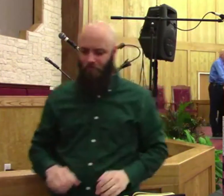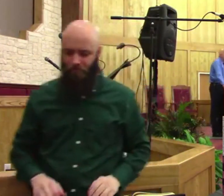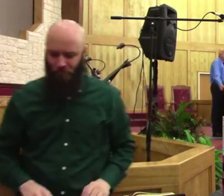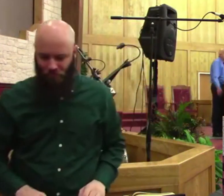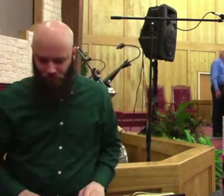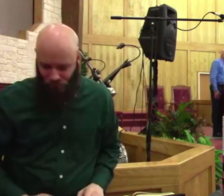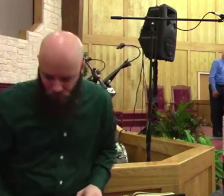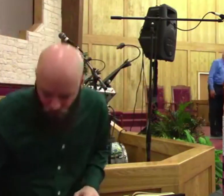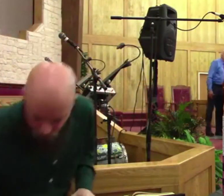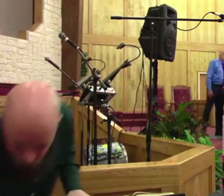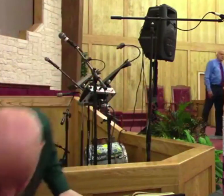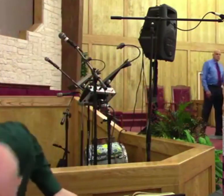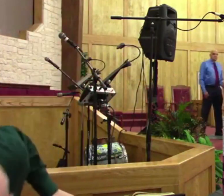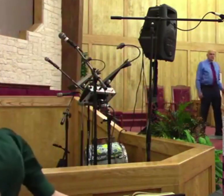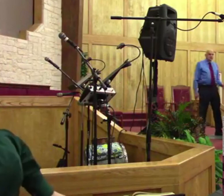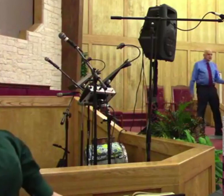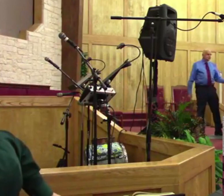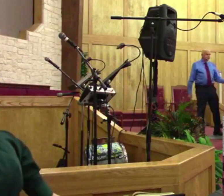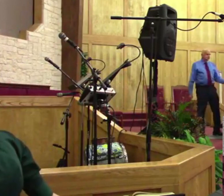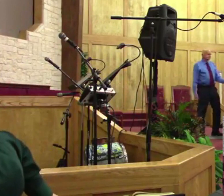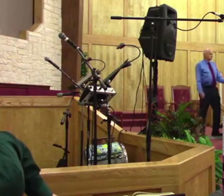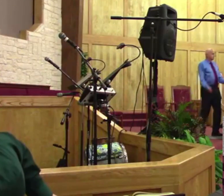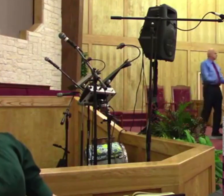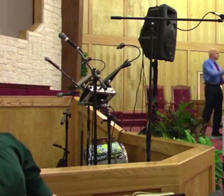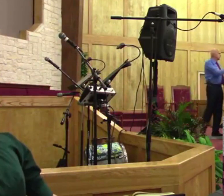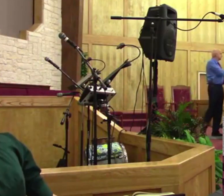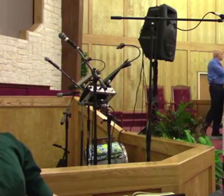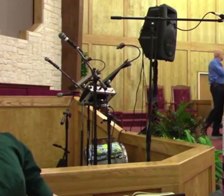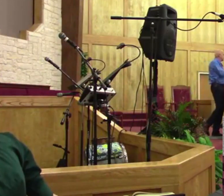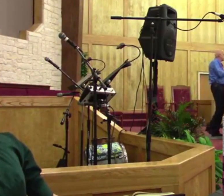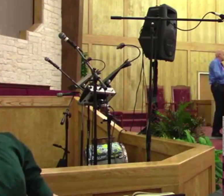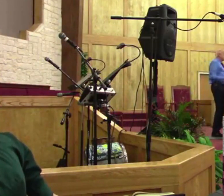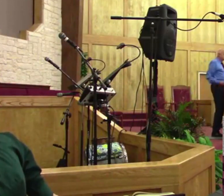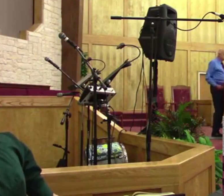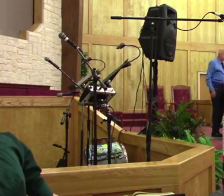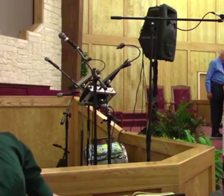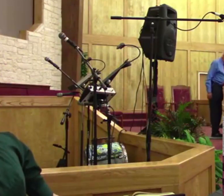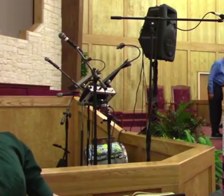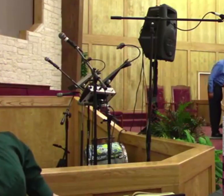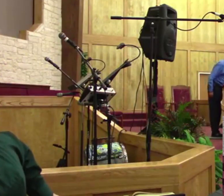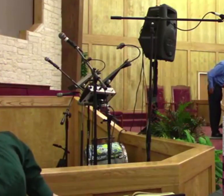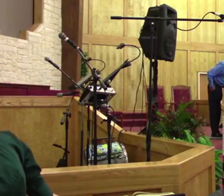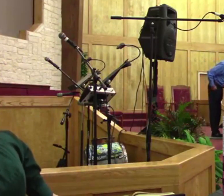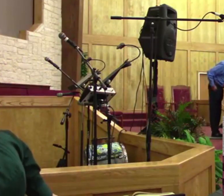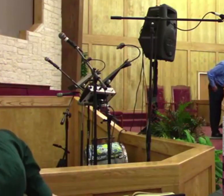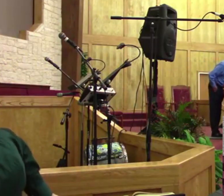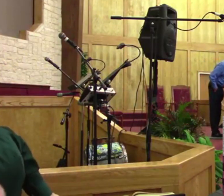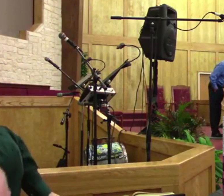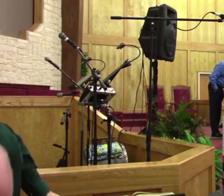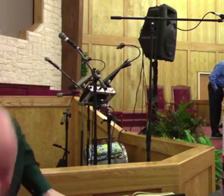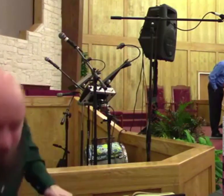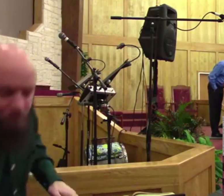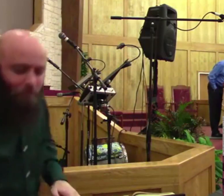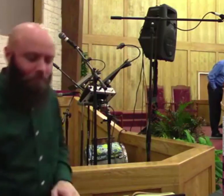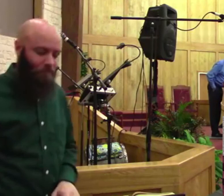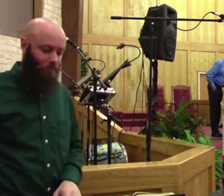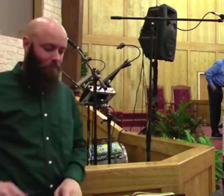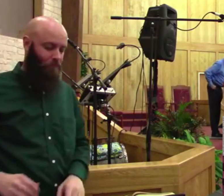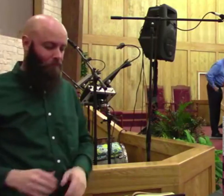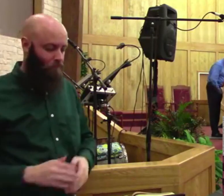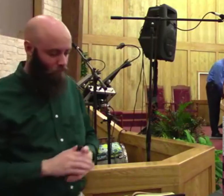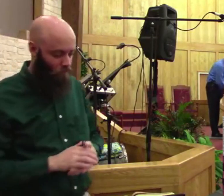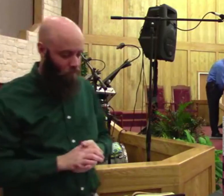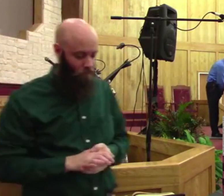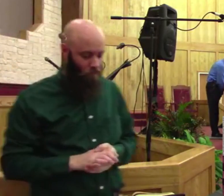Well, we have jumped a number of years between chapter 4 and chapter 5. In fact, between verse 37 of